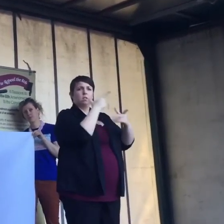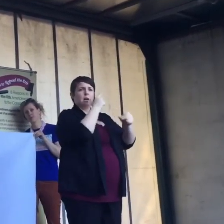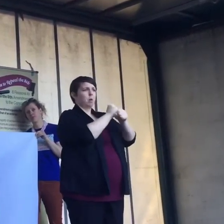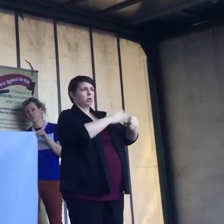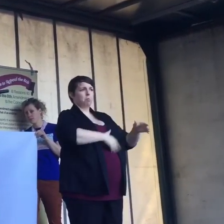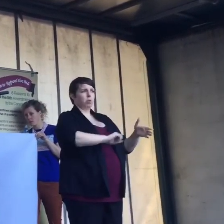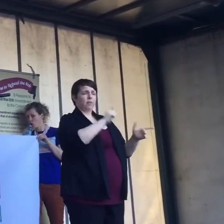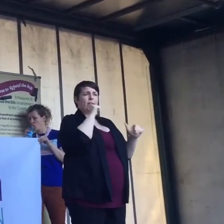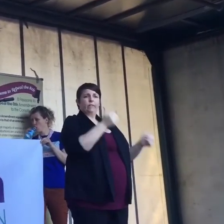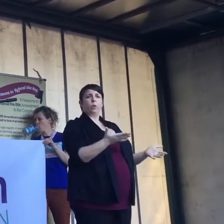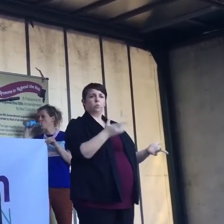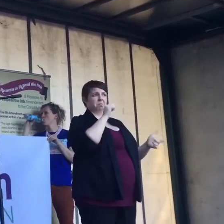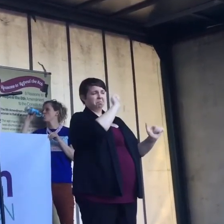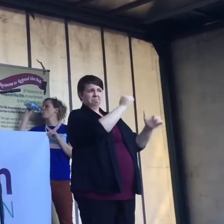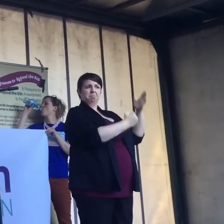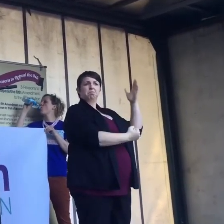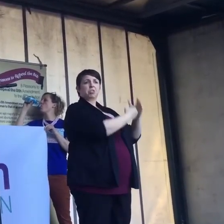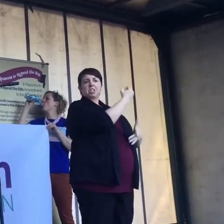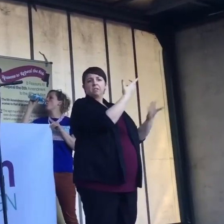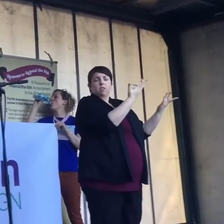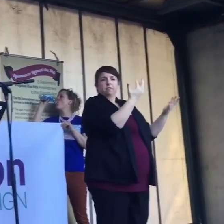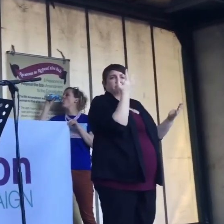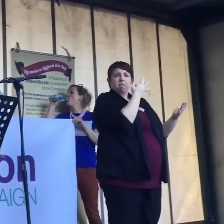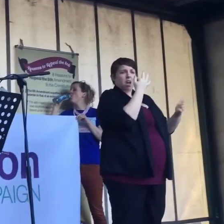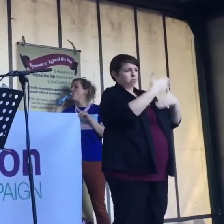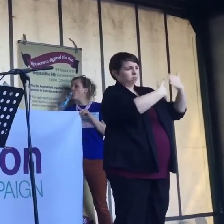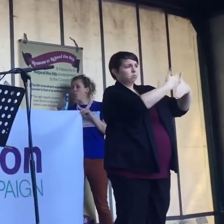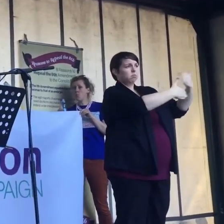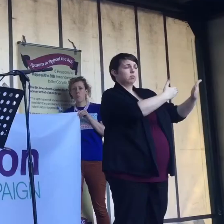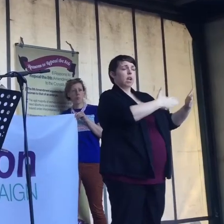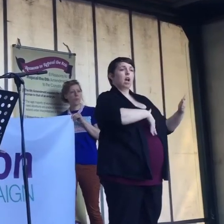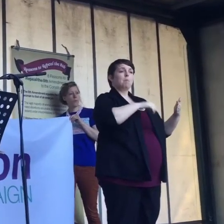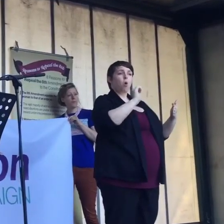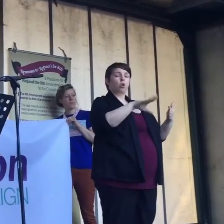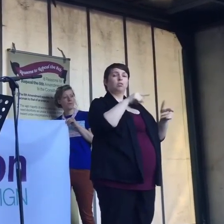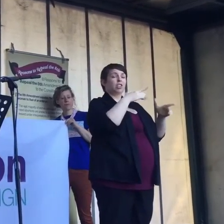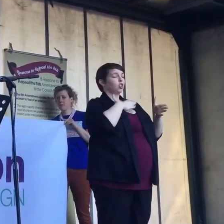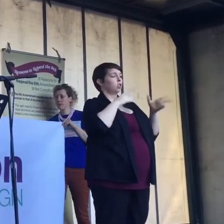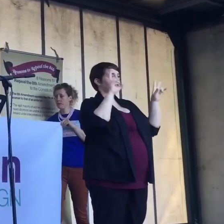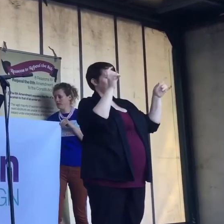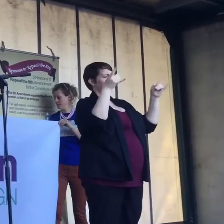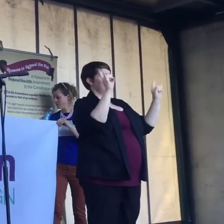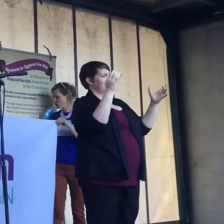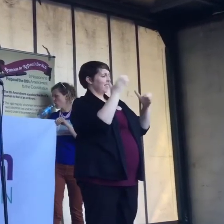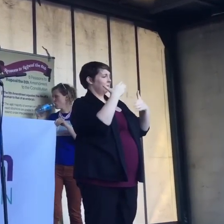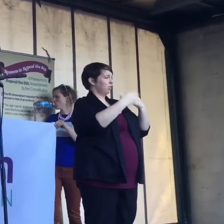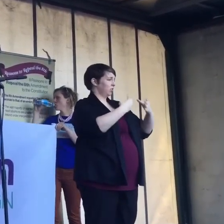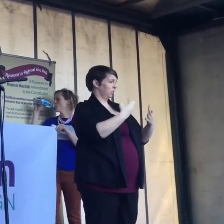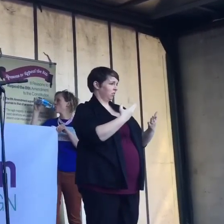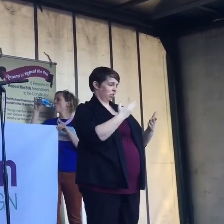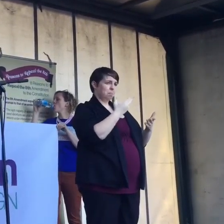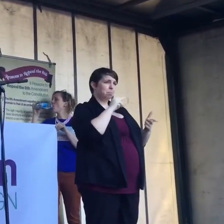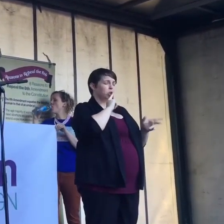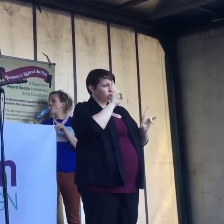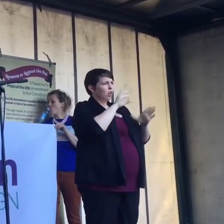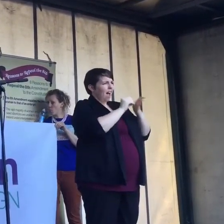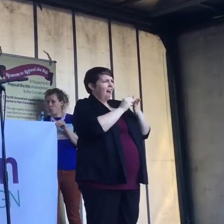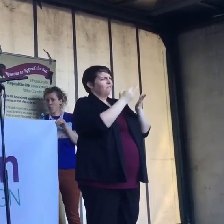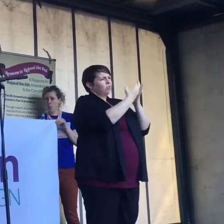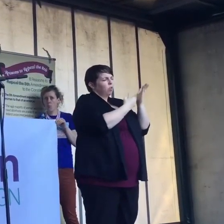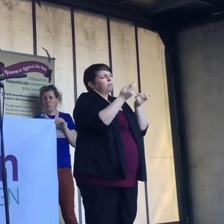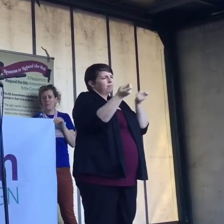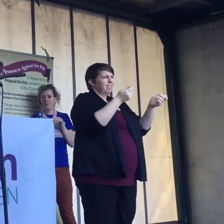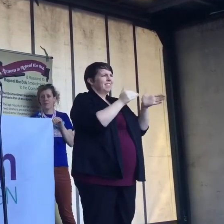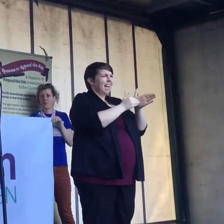issue of abortion, and it works for them there. Abortion is a healthcare procedure, and indeed it should be regulated, but